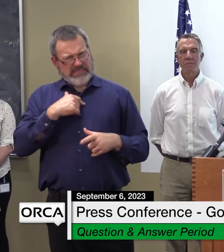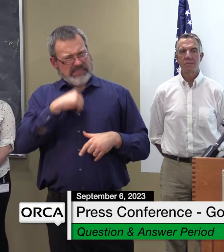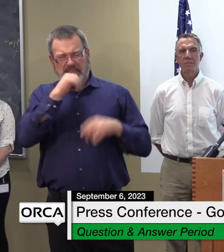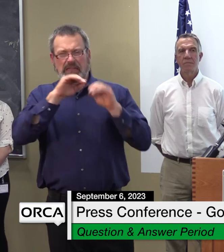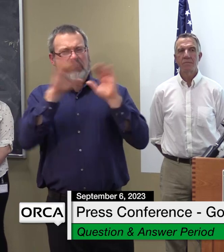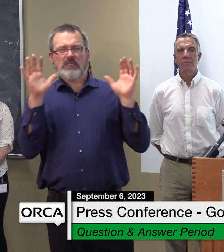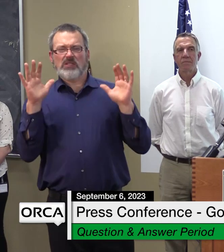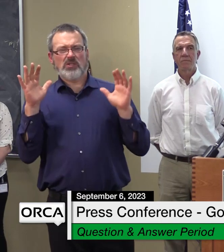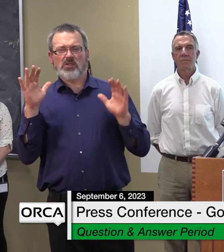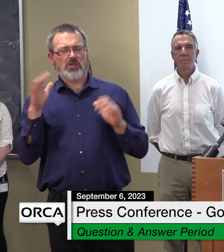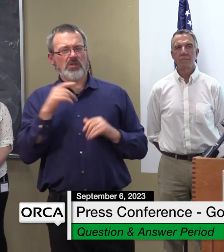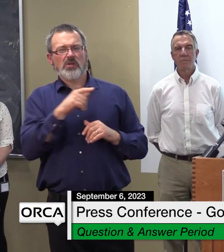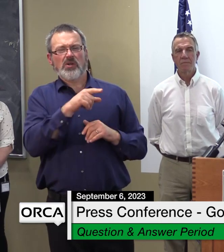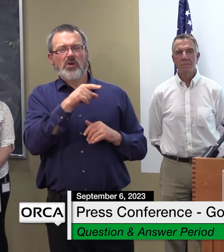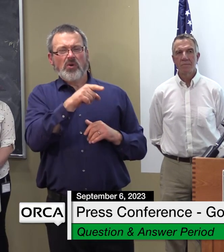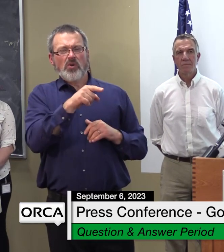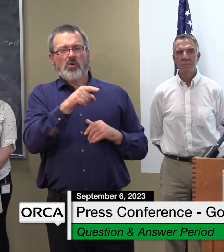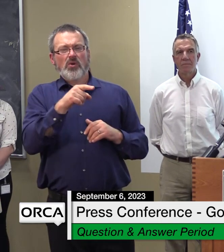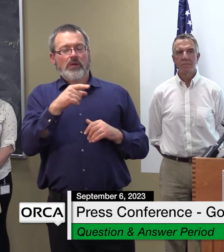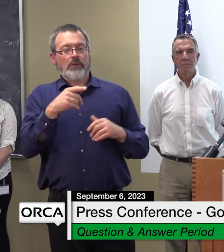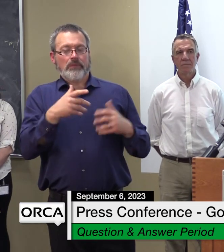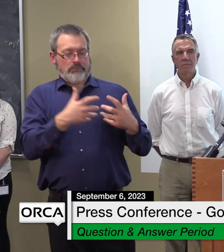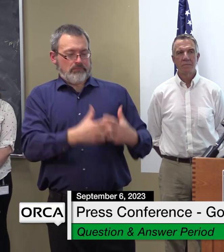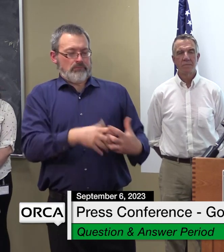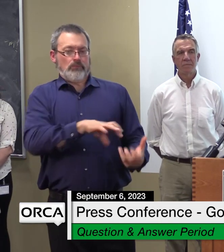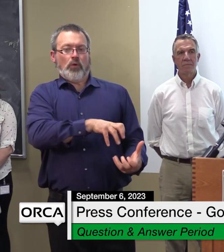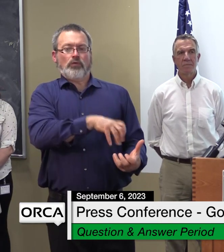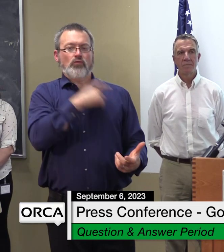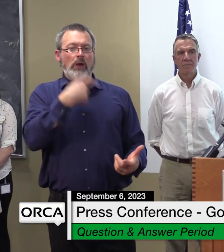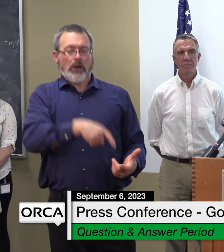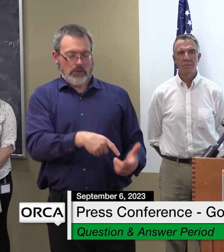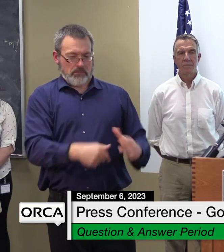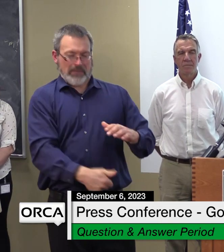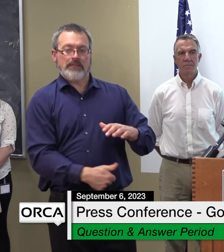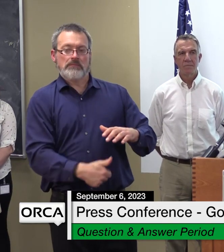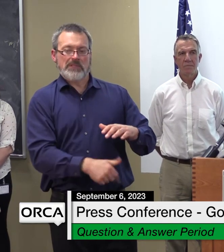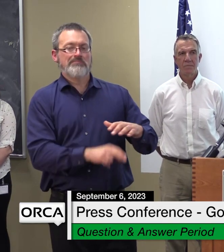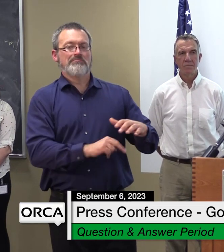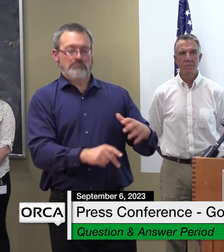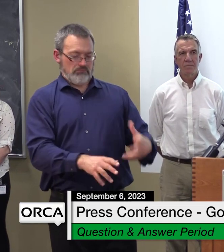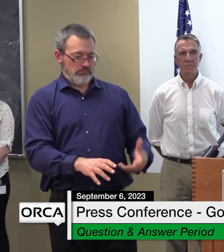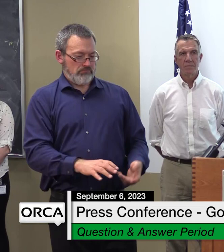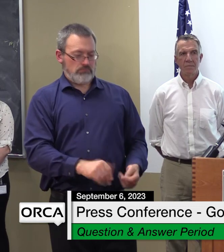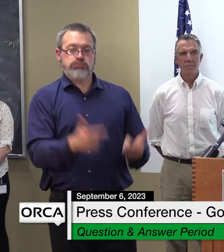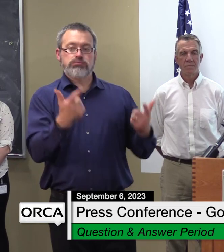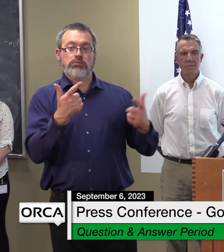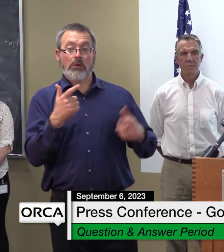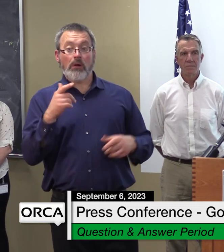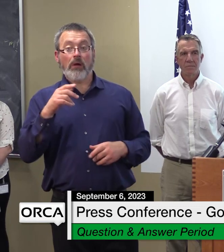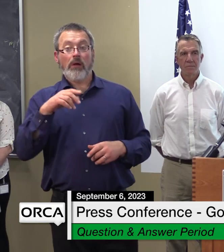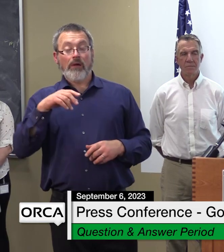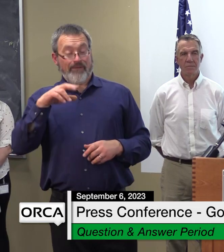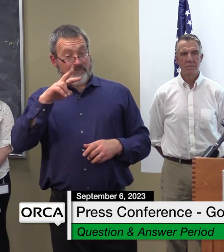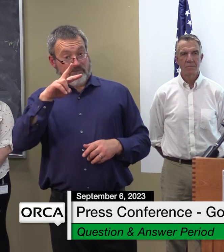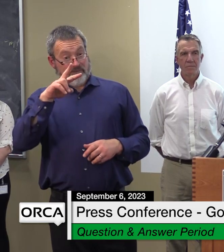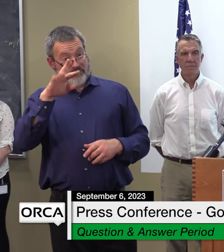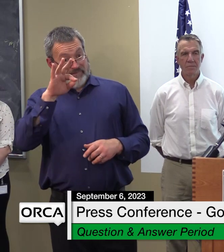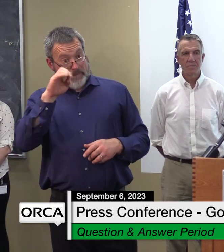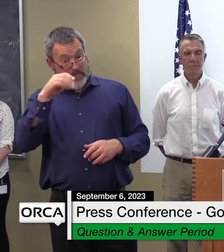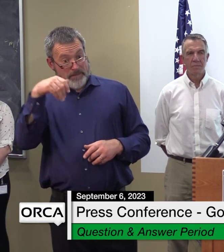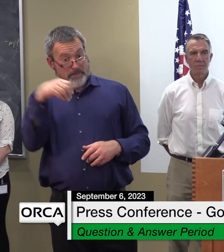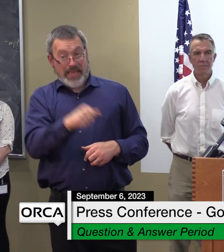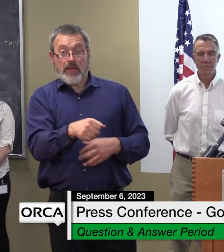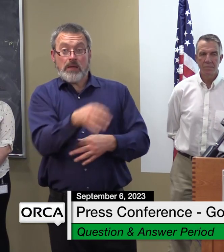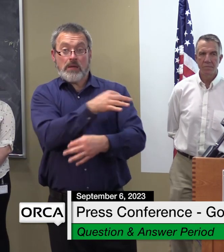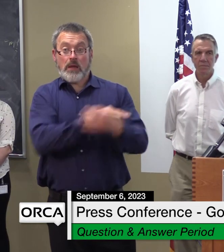if your washer and dryer in your basement and they flood, FEMA will pay you for the replacement cost of the new washer dryer, not